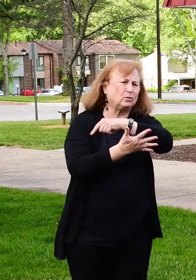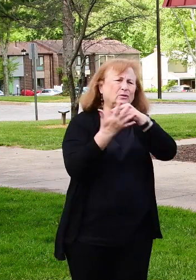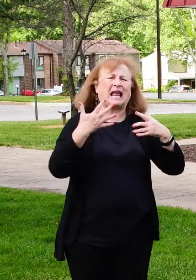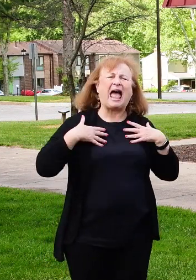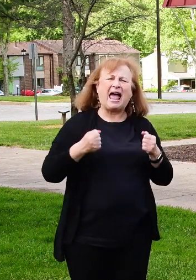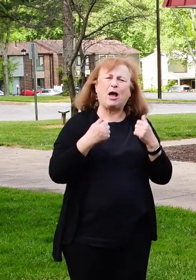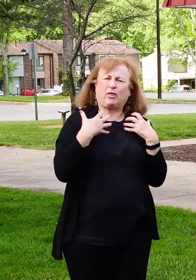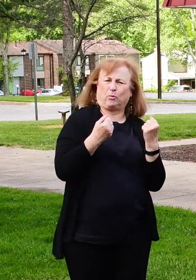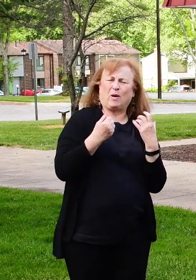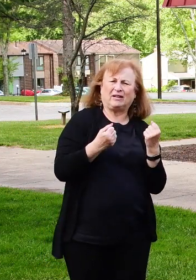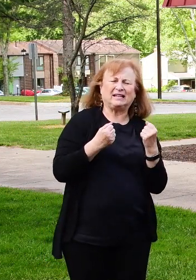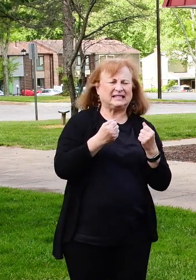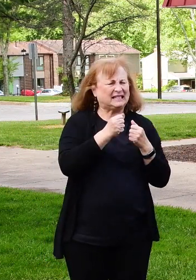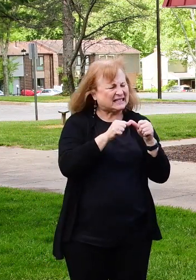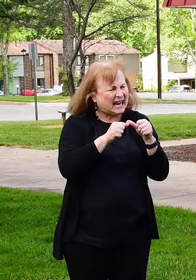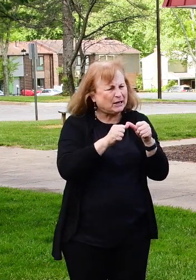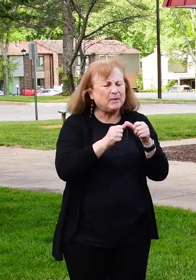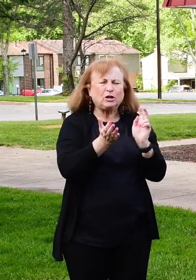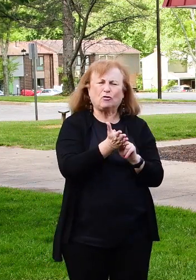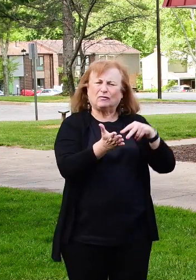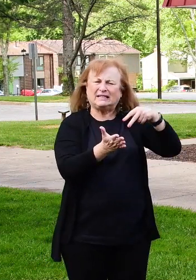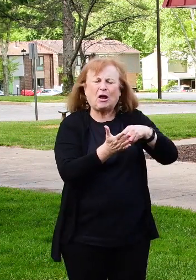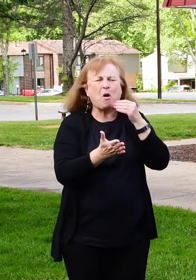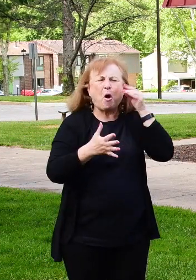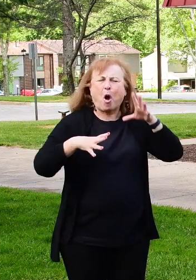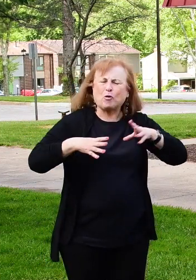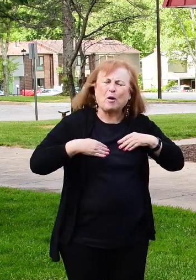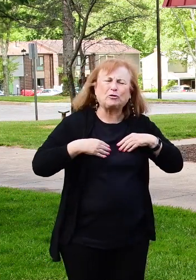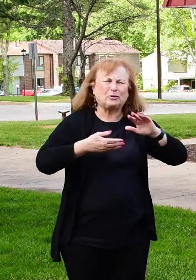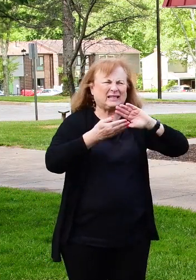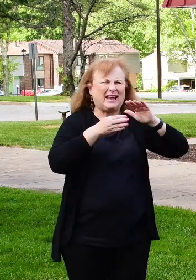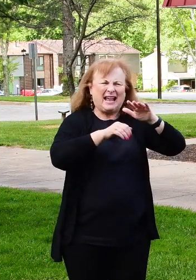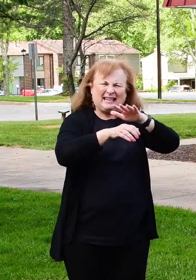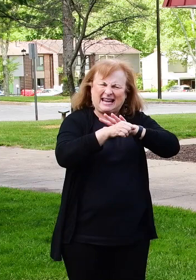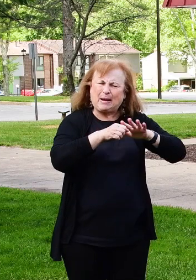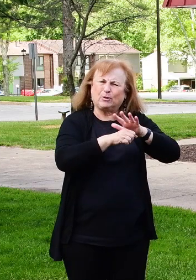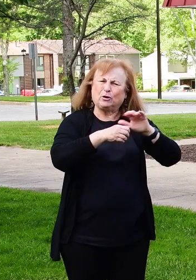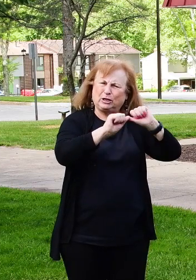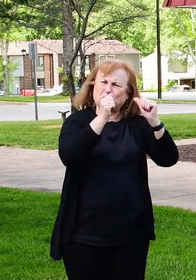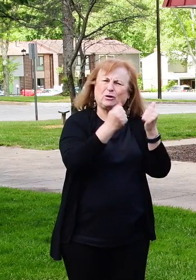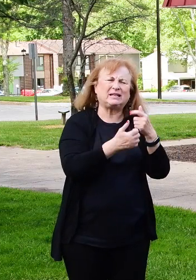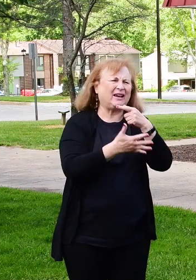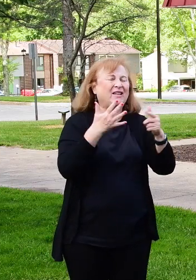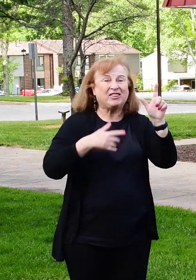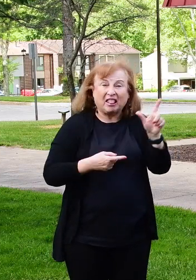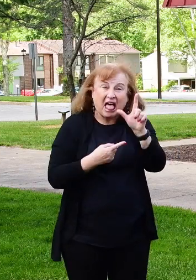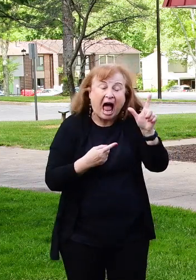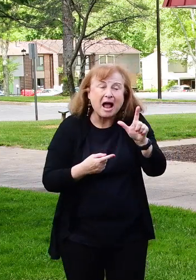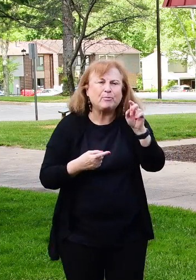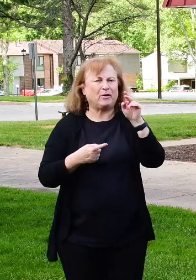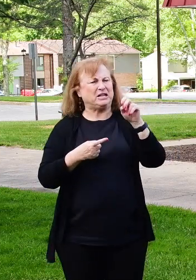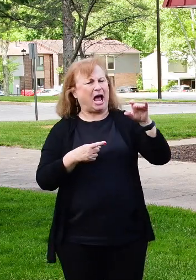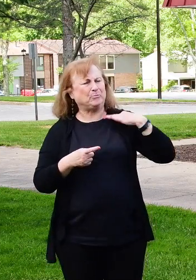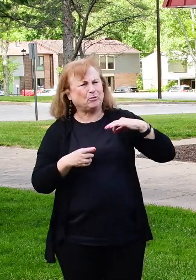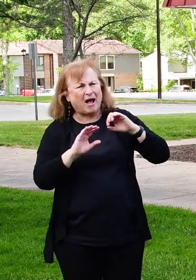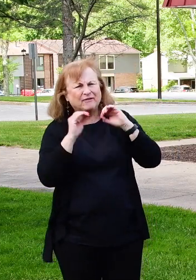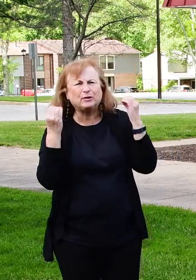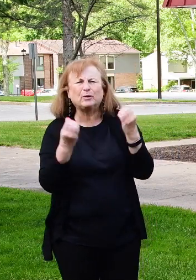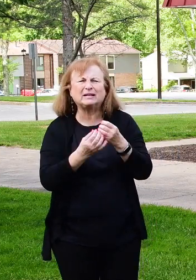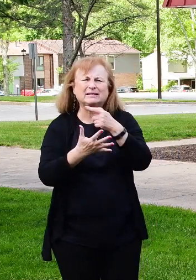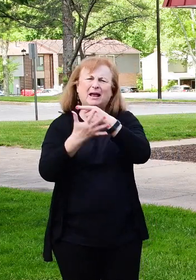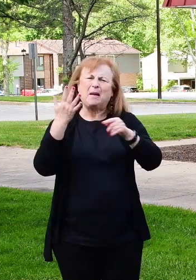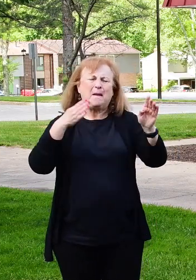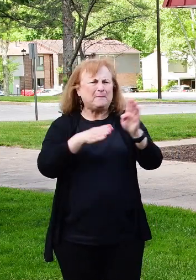health and wellness, sustainability and resiliency, homeowners and neighborhood associations, even the library, nonprofit